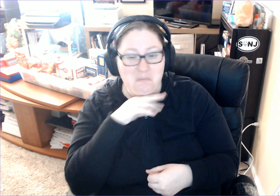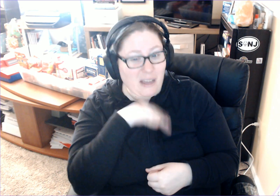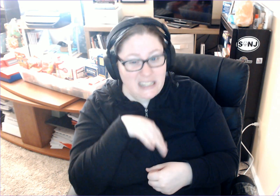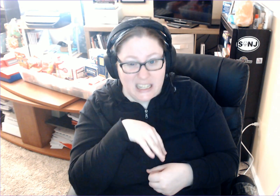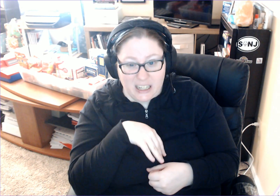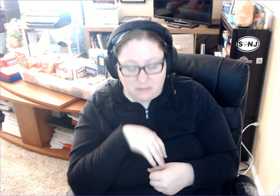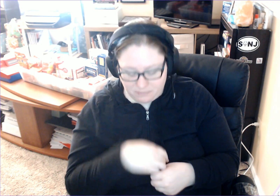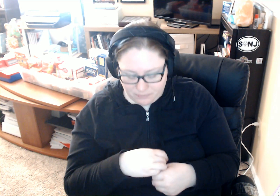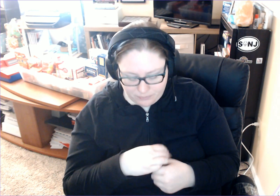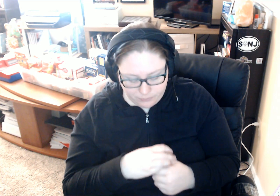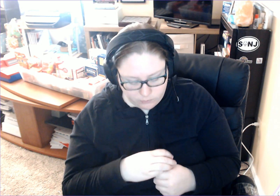messy.